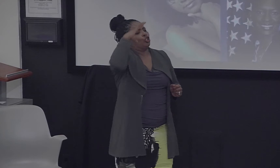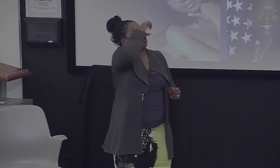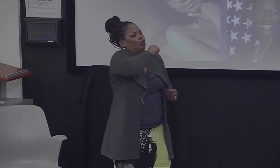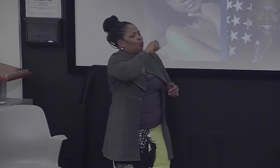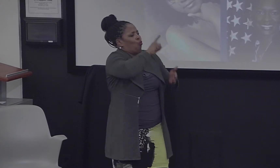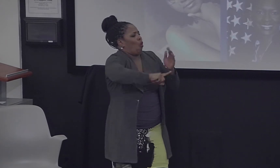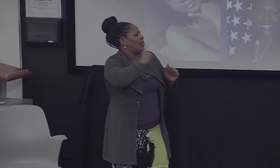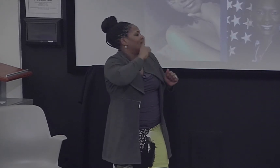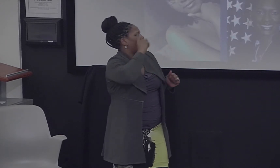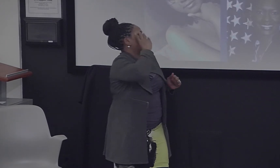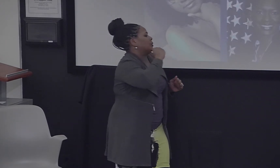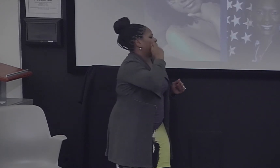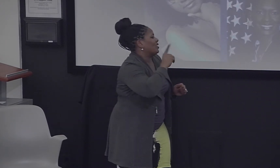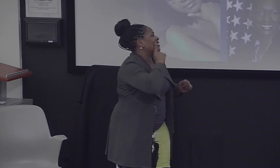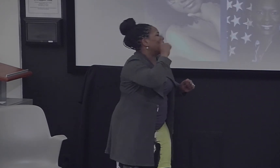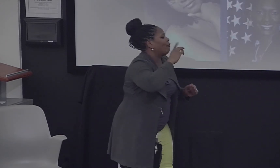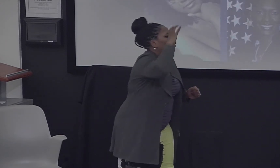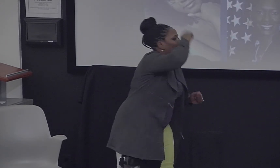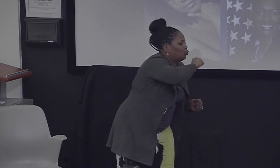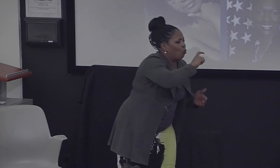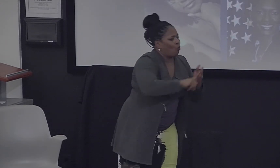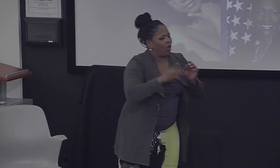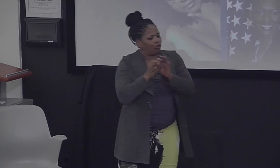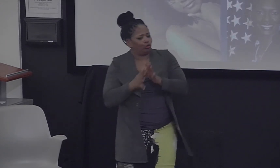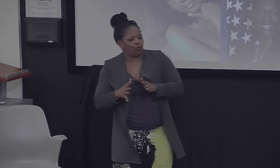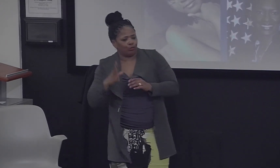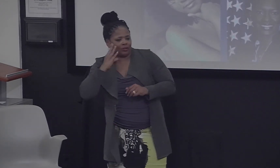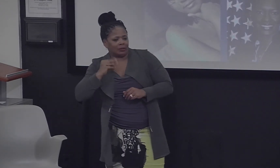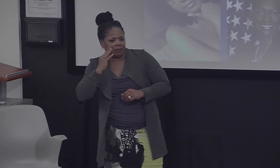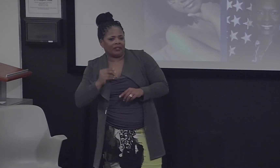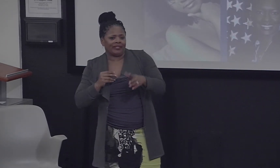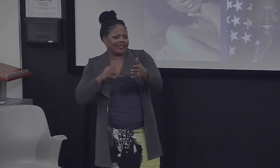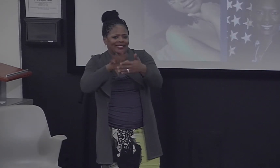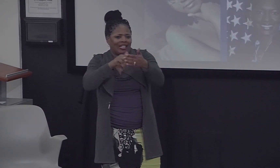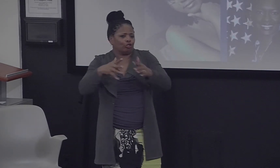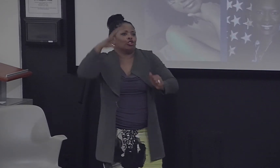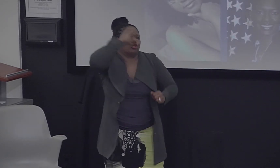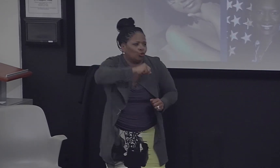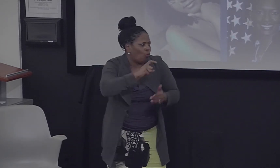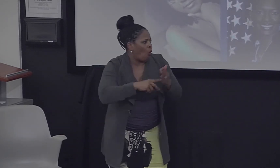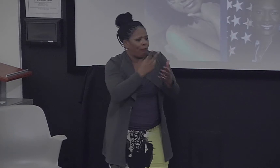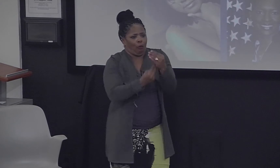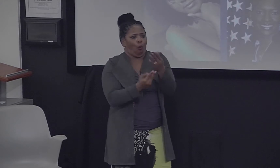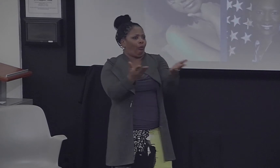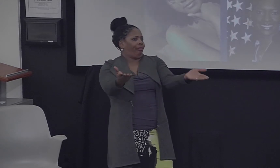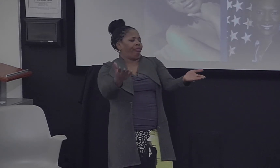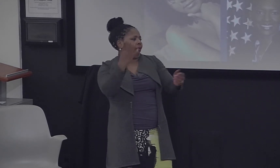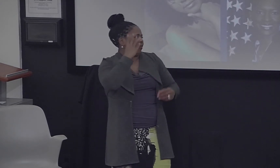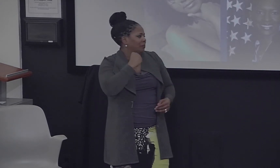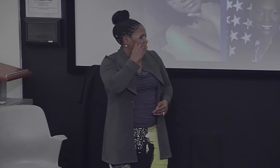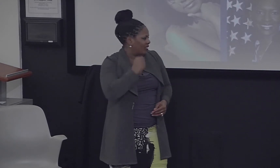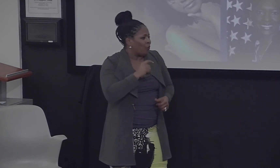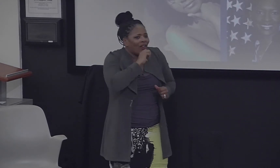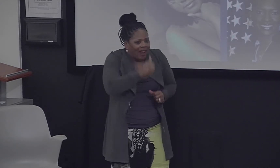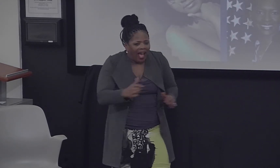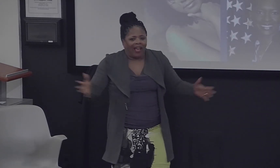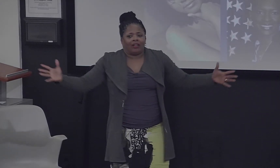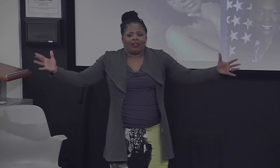experiences. Instead of just assuming, like I assume I know what a deaf person wants or their experience, or I assume I know why the schedules are doing something.